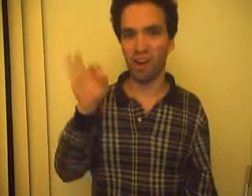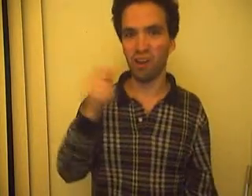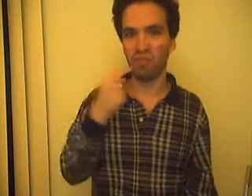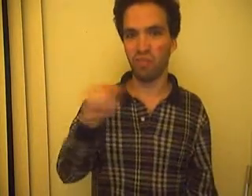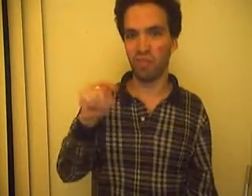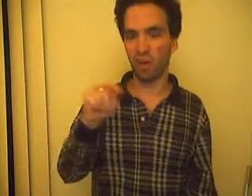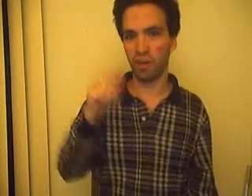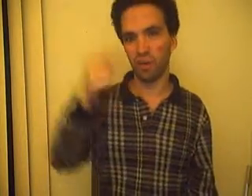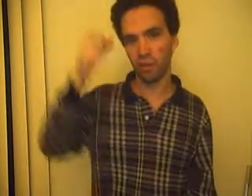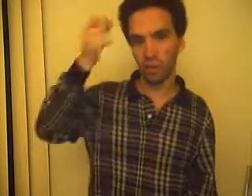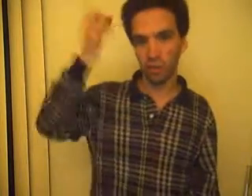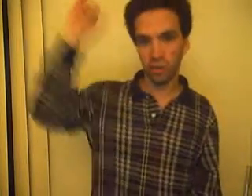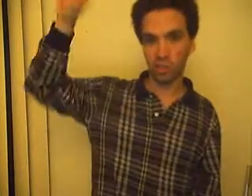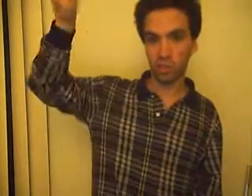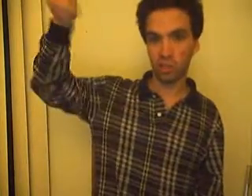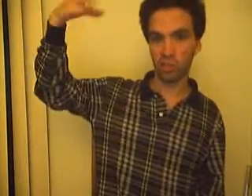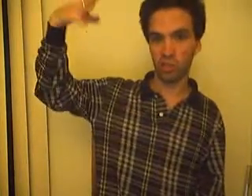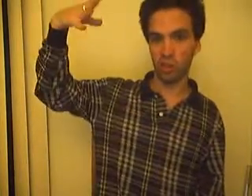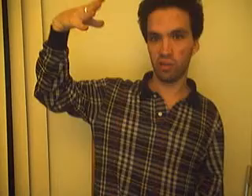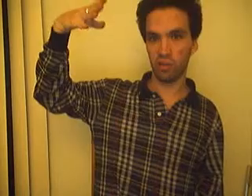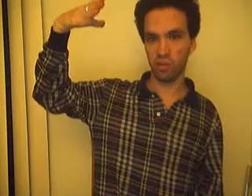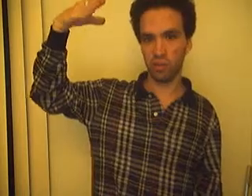of the sun